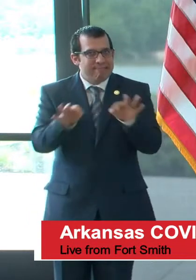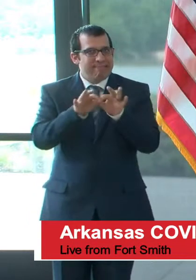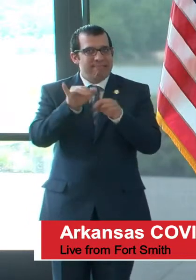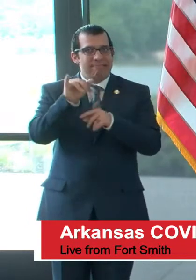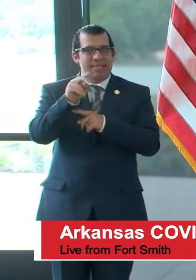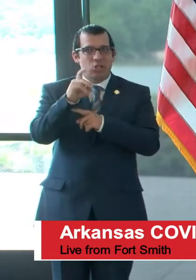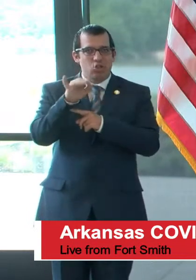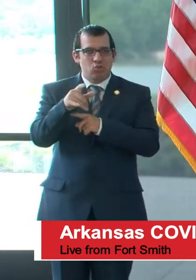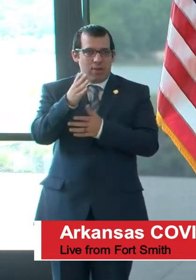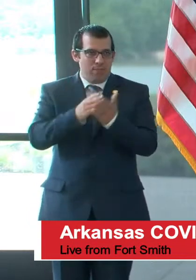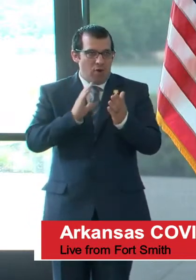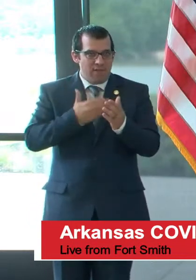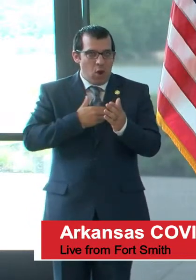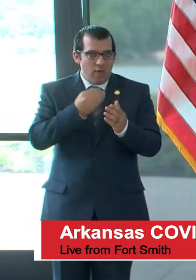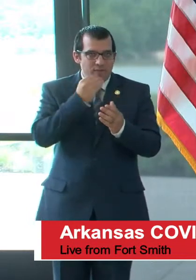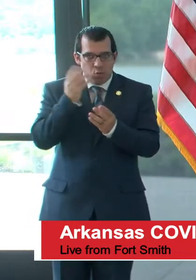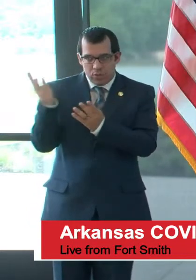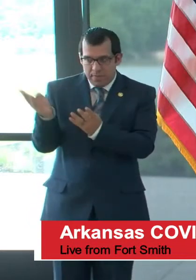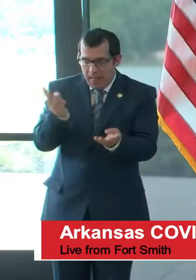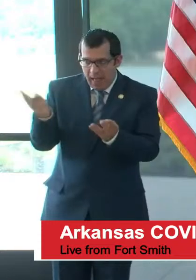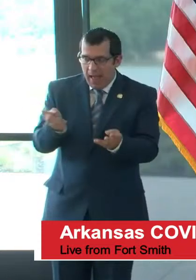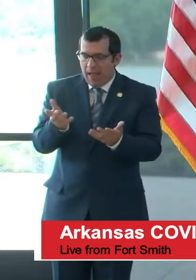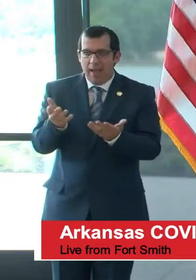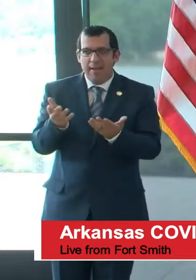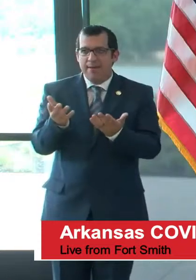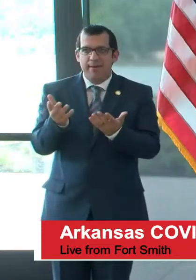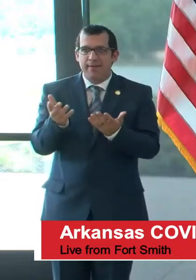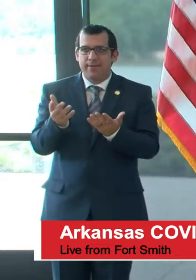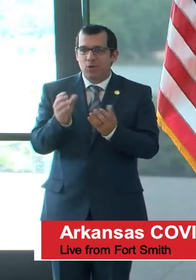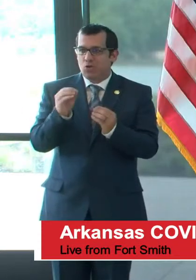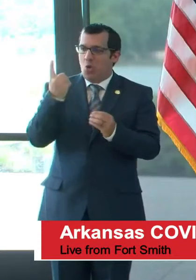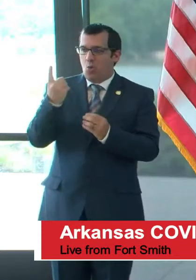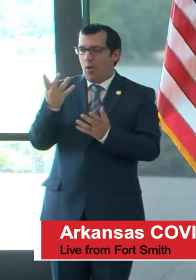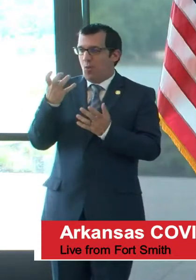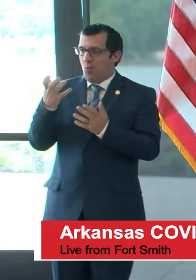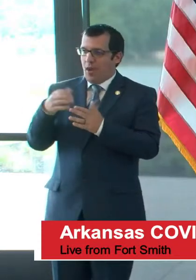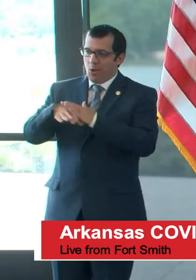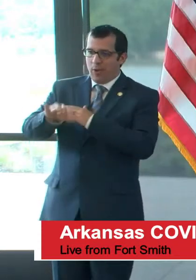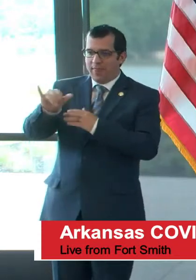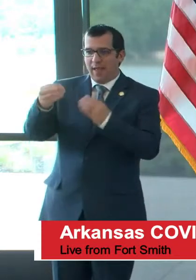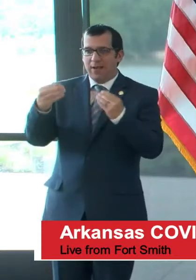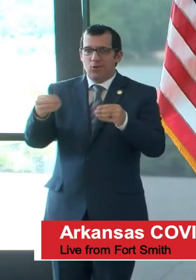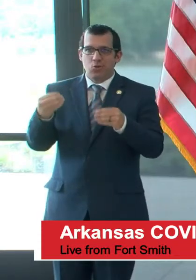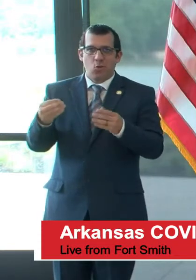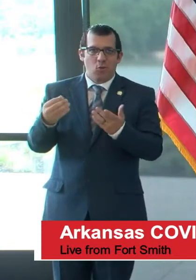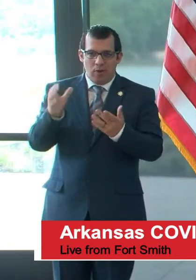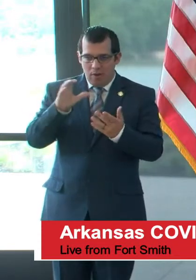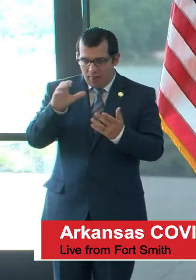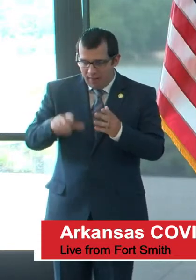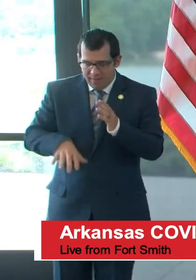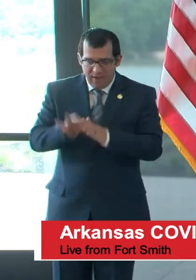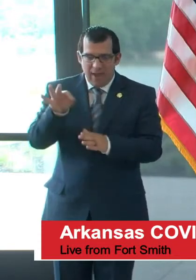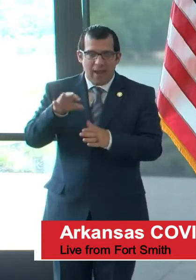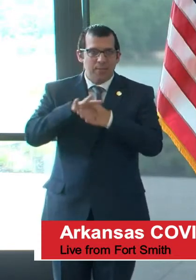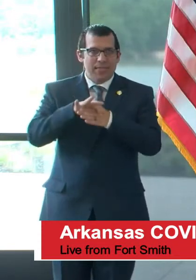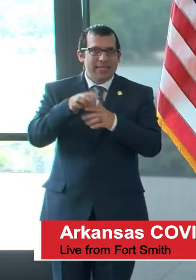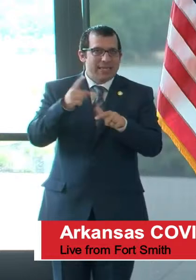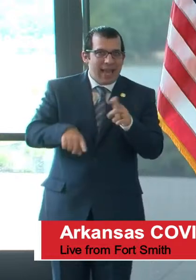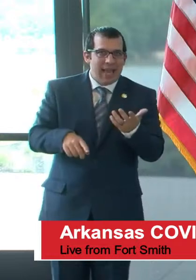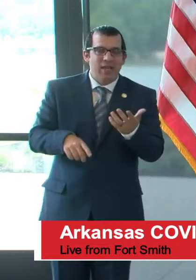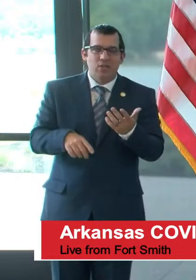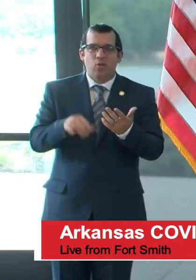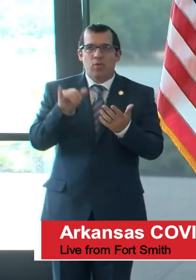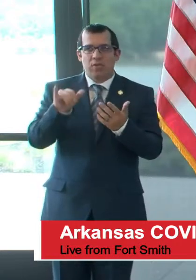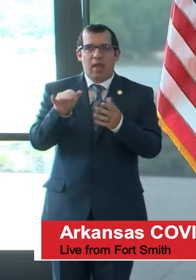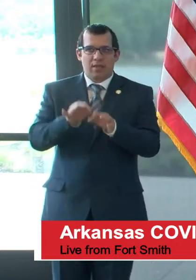industries. They're part of our food supply. Nobody wants to go into a store and not have protein. So